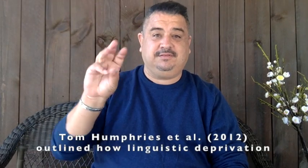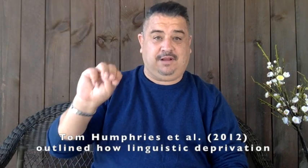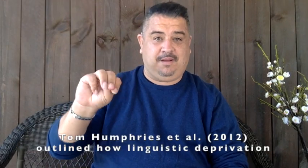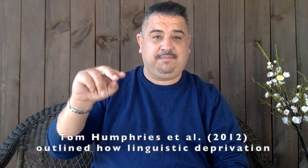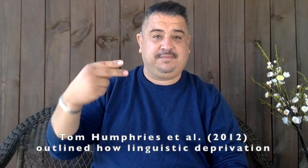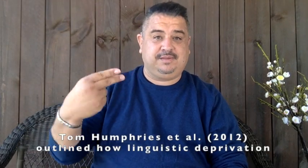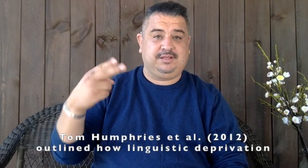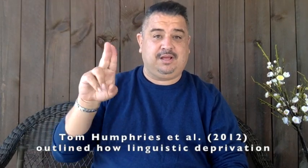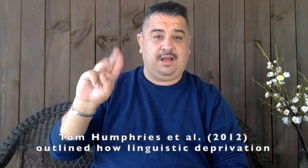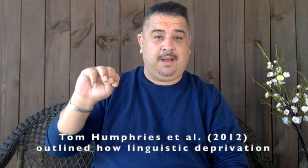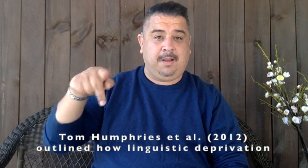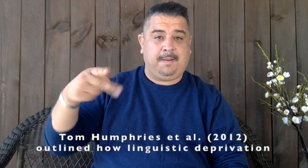Tom Humphreys,